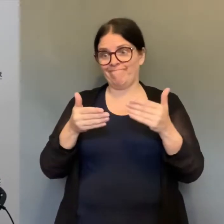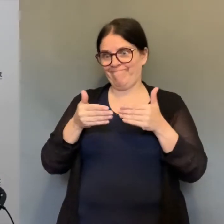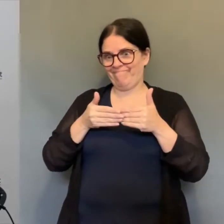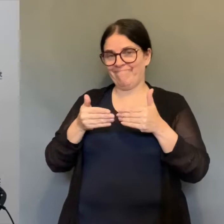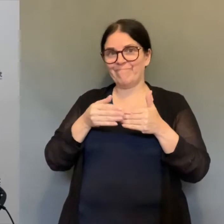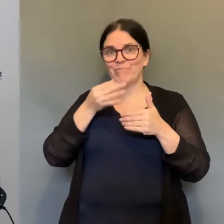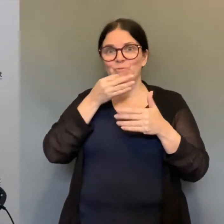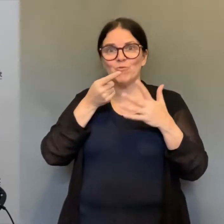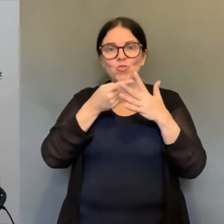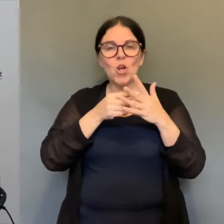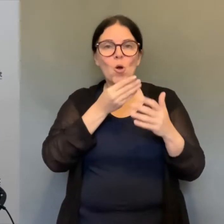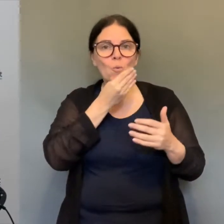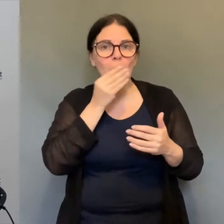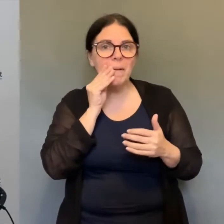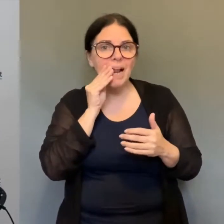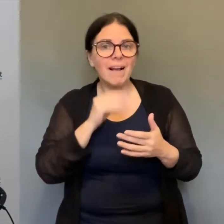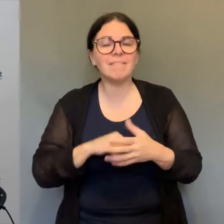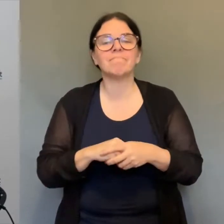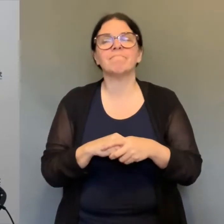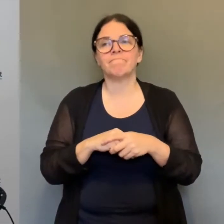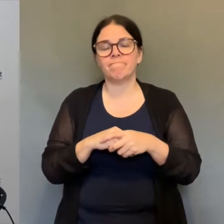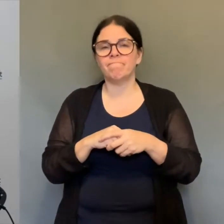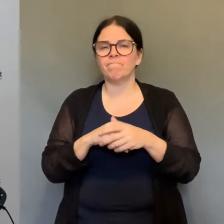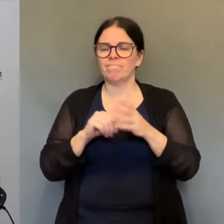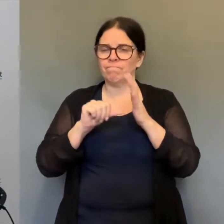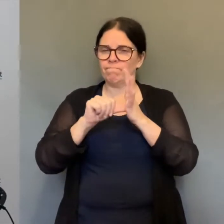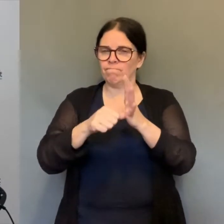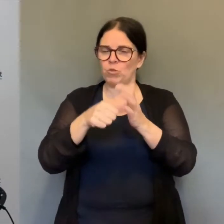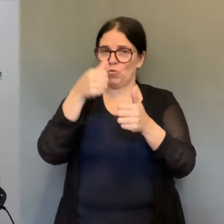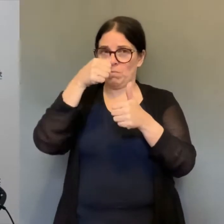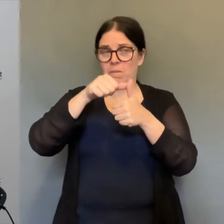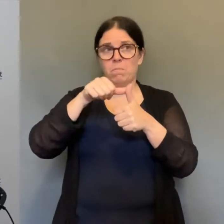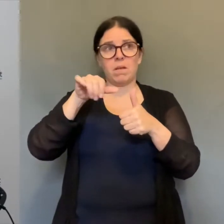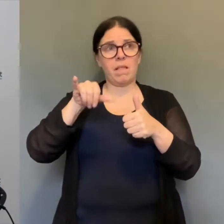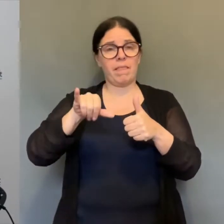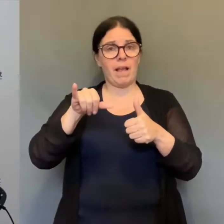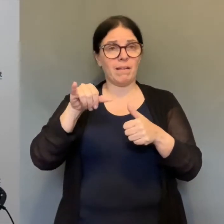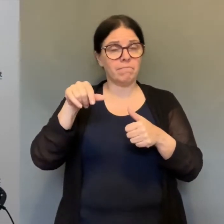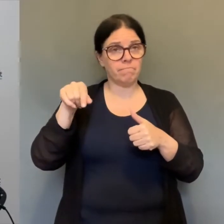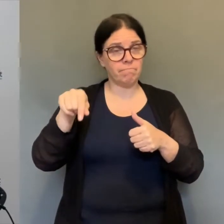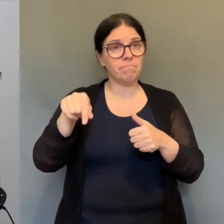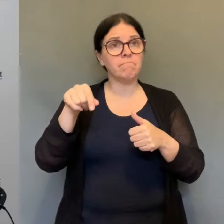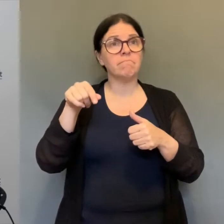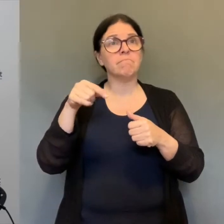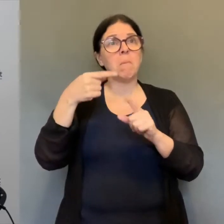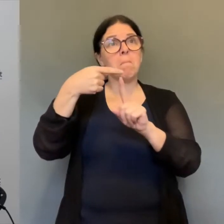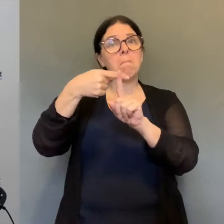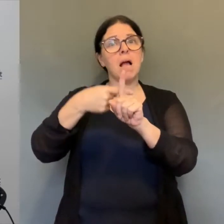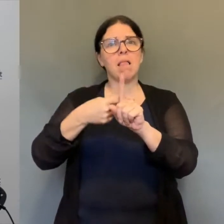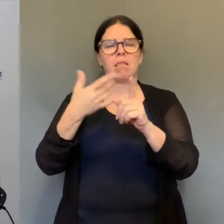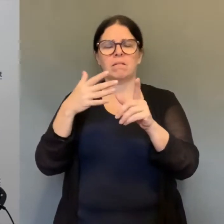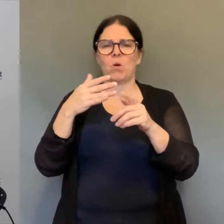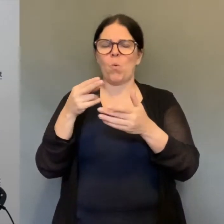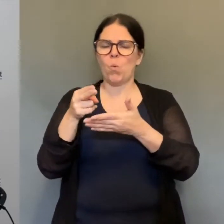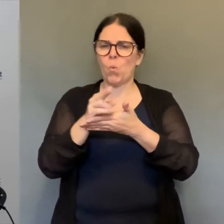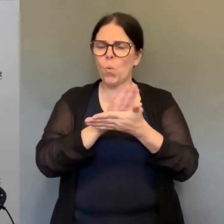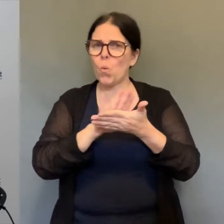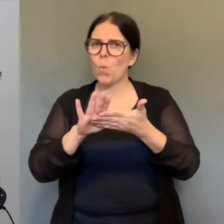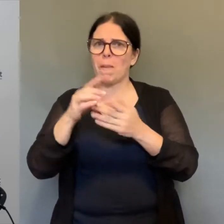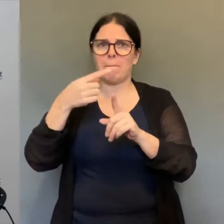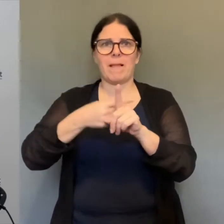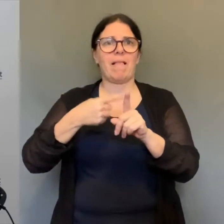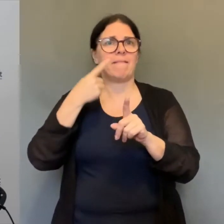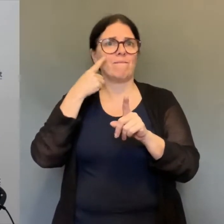to all Muslims around the world, but we cannot ignore the important lesson of self-discipline in this month. Please practice